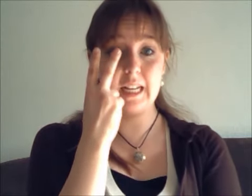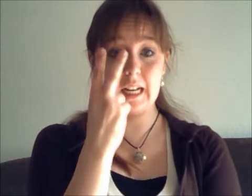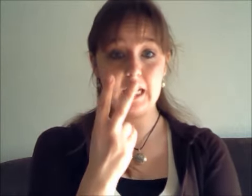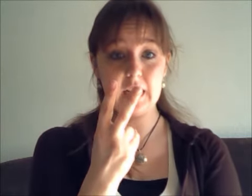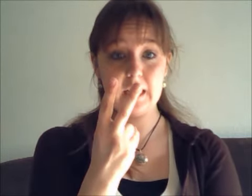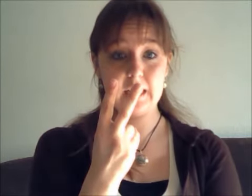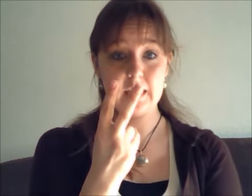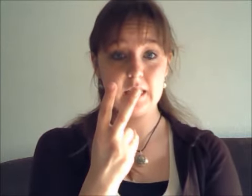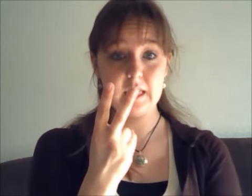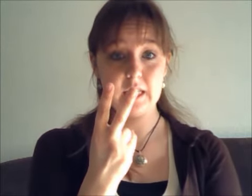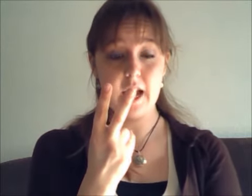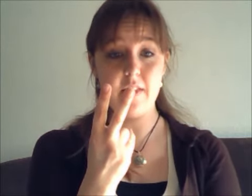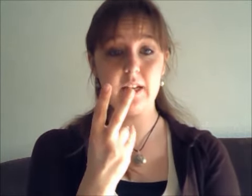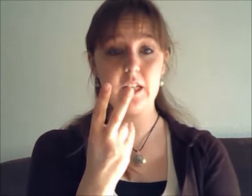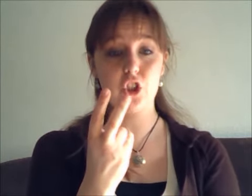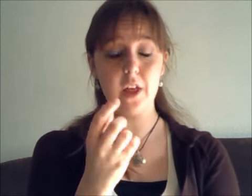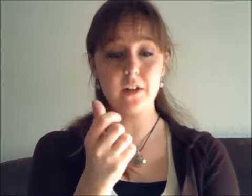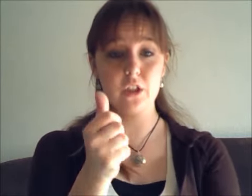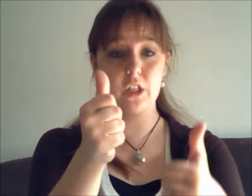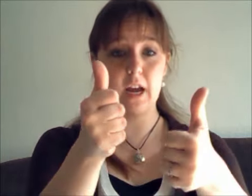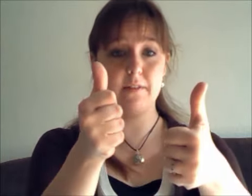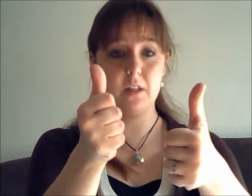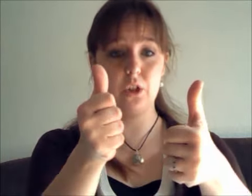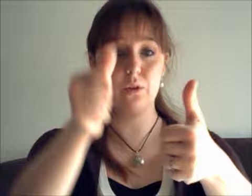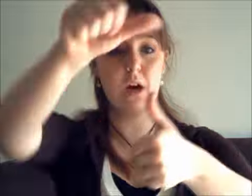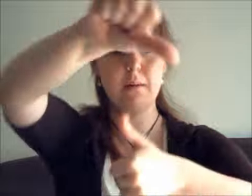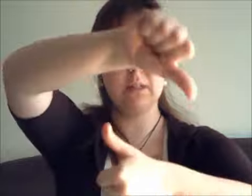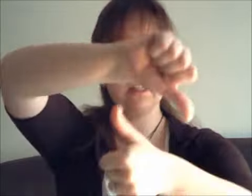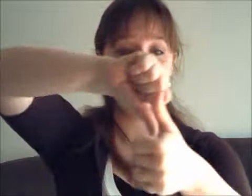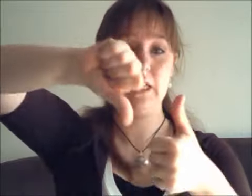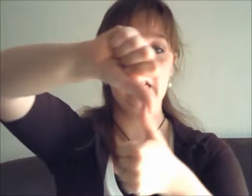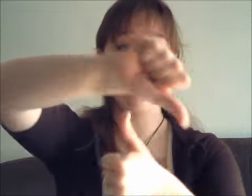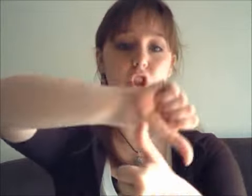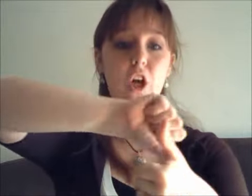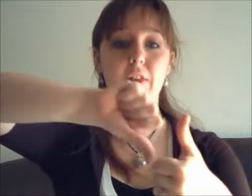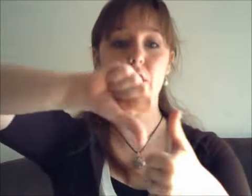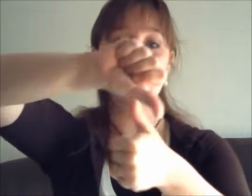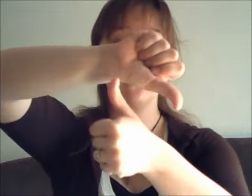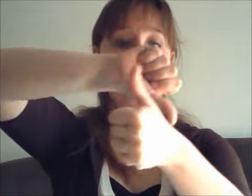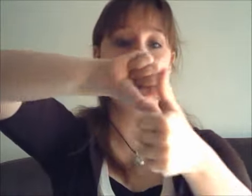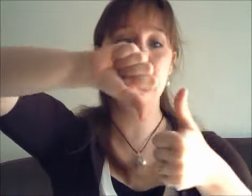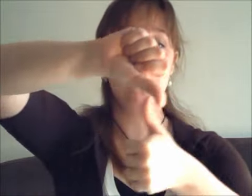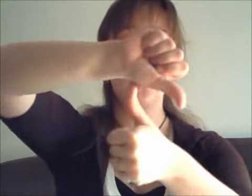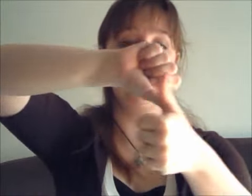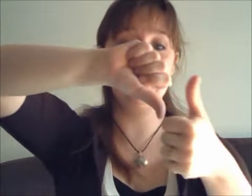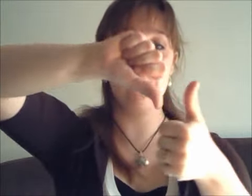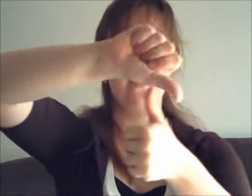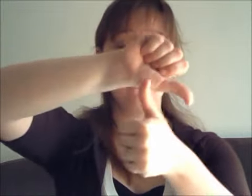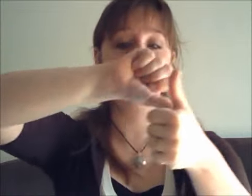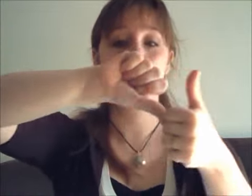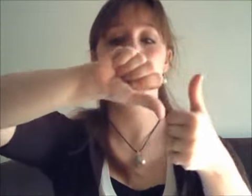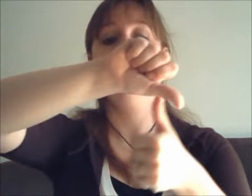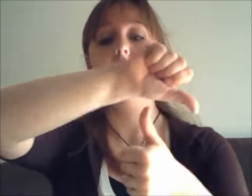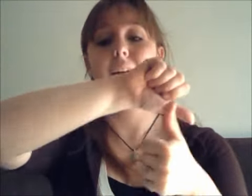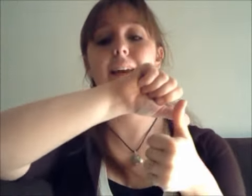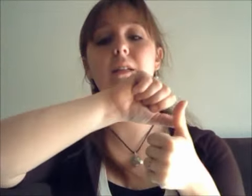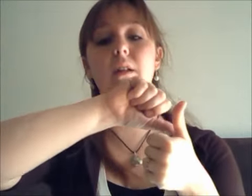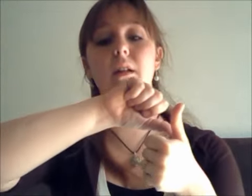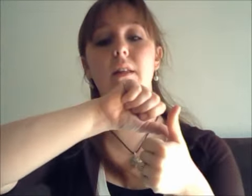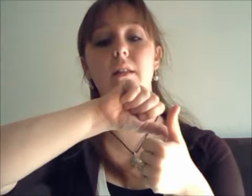C, and then each other, you're going to have the 2 thumbs, each other, and they circle each other. And this is